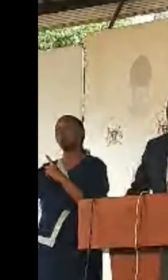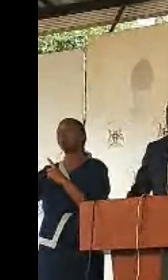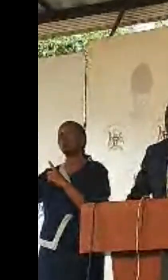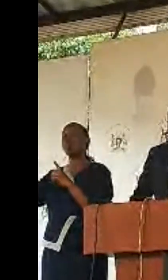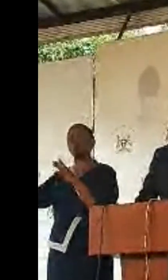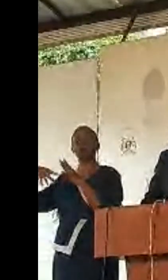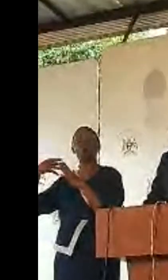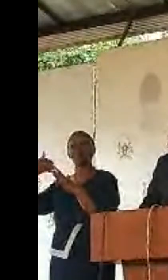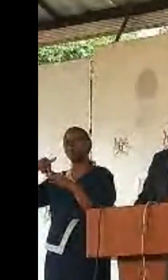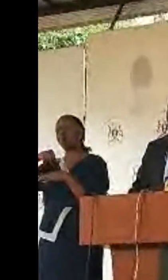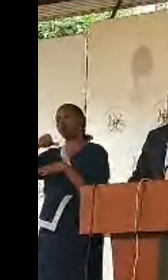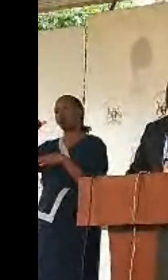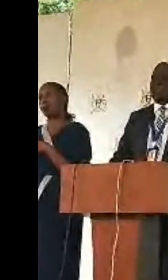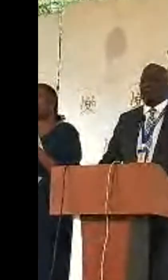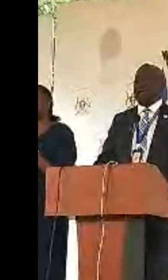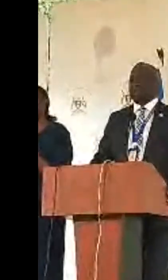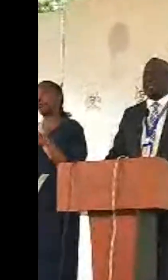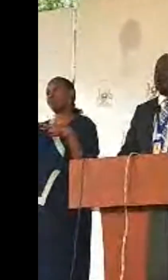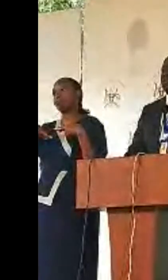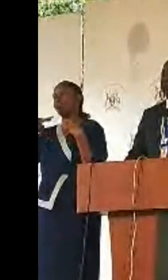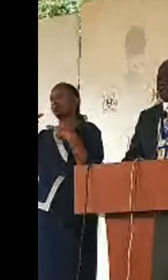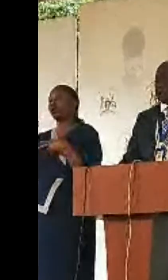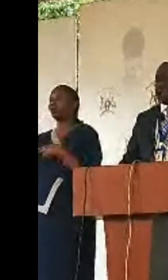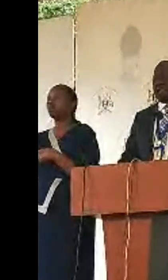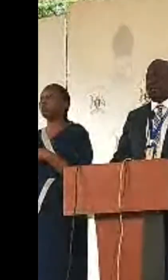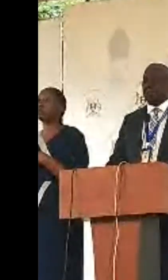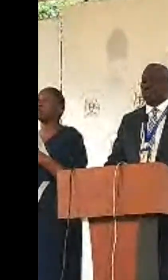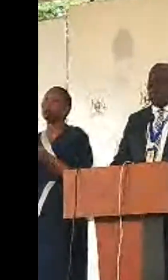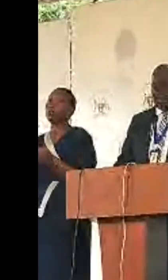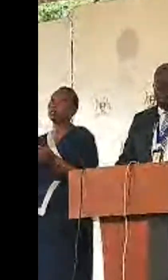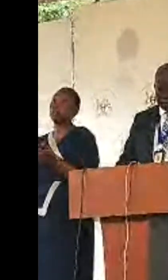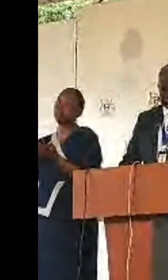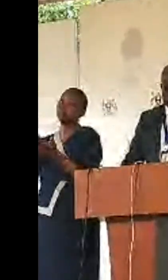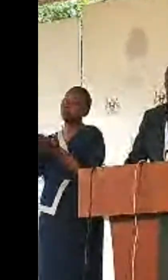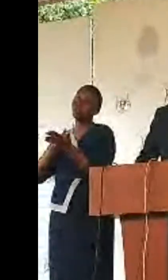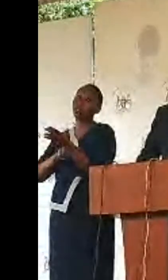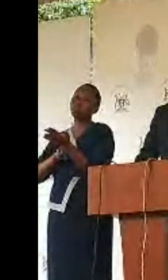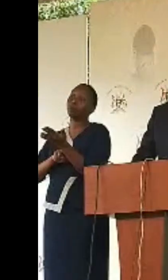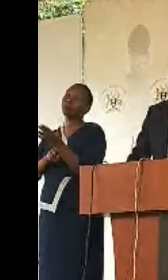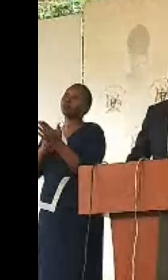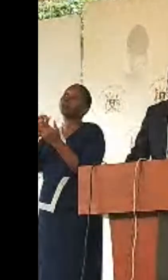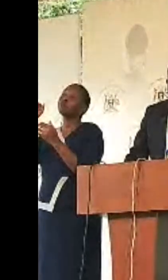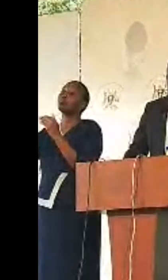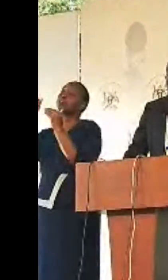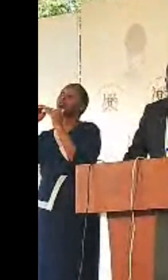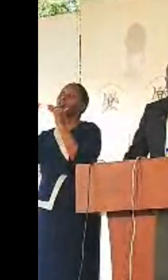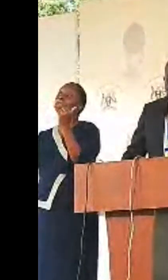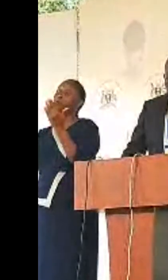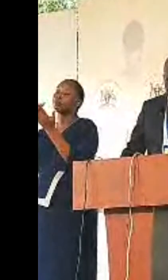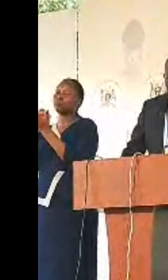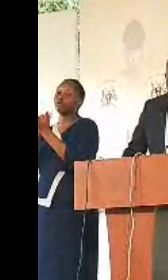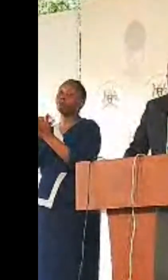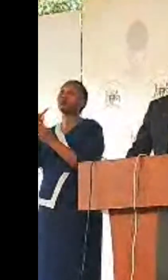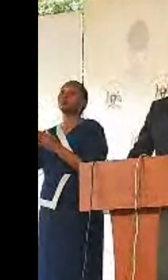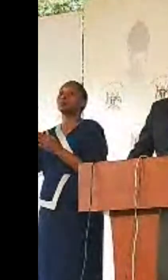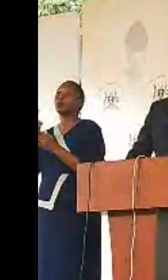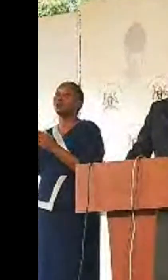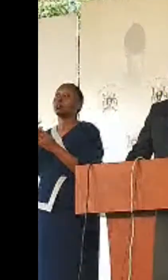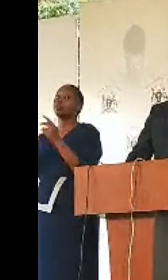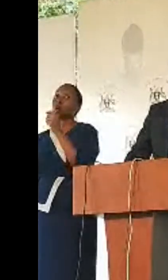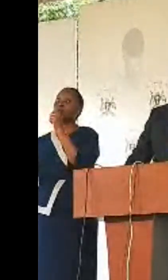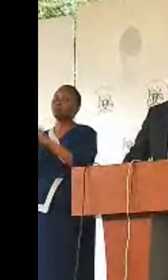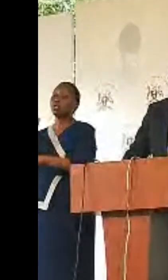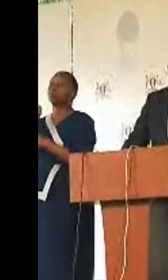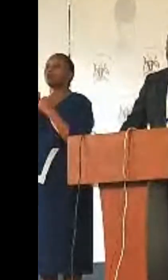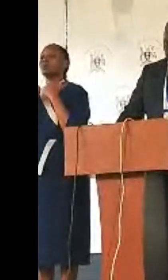have result 1, those are the ones that should register for UACE, because those are the ones that have